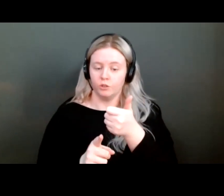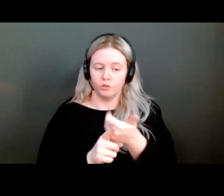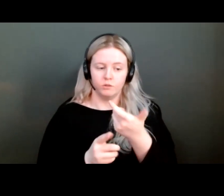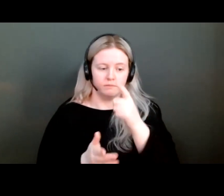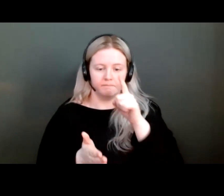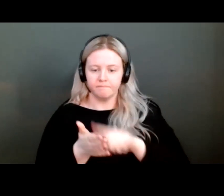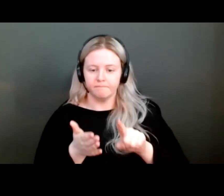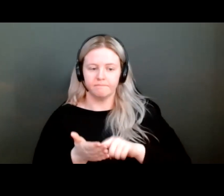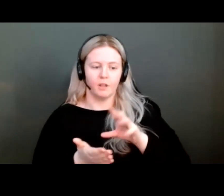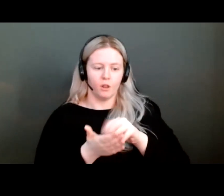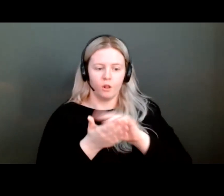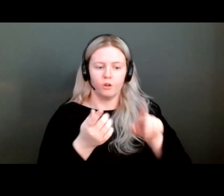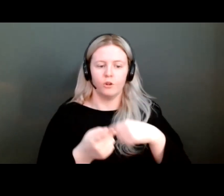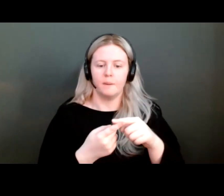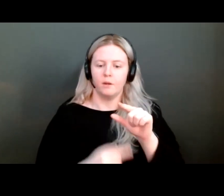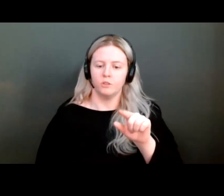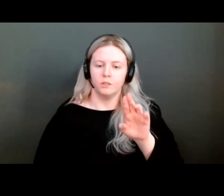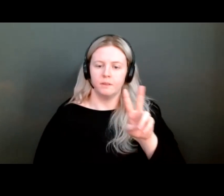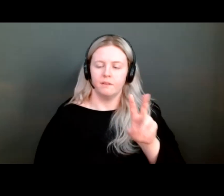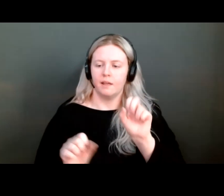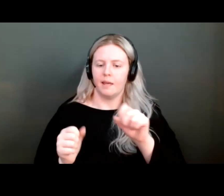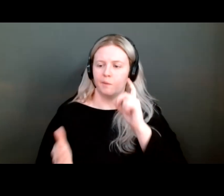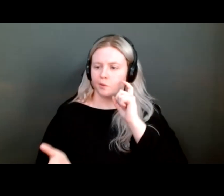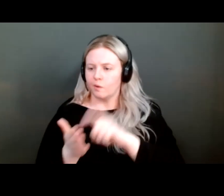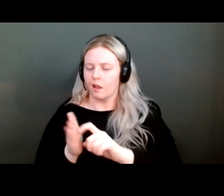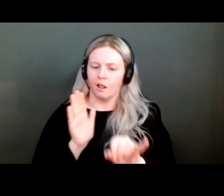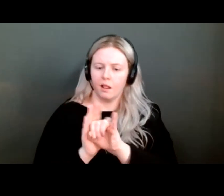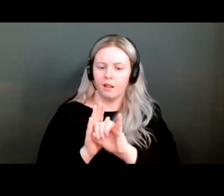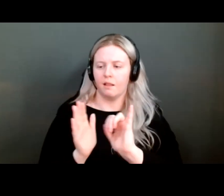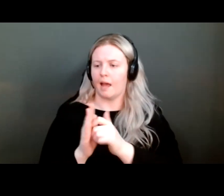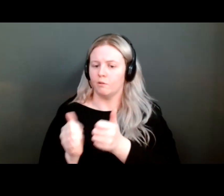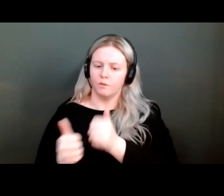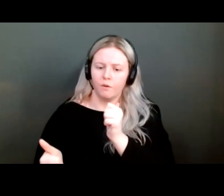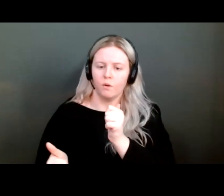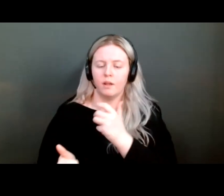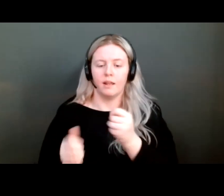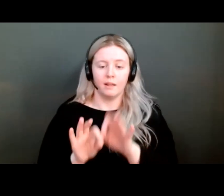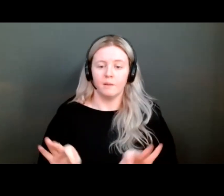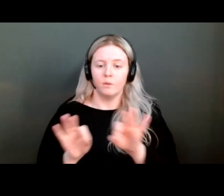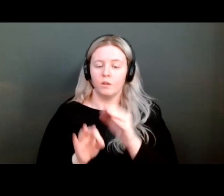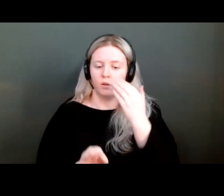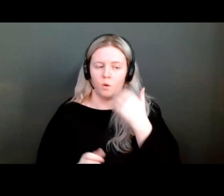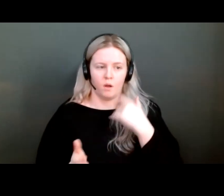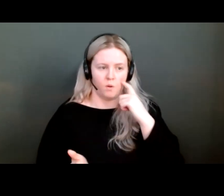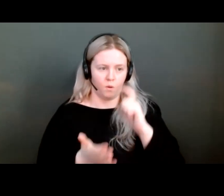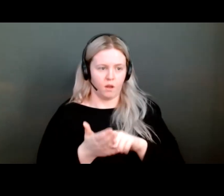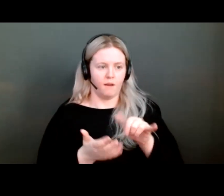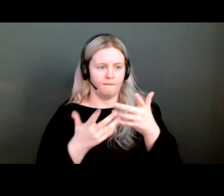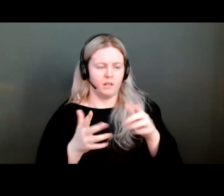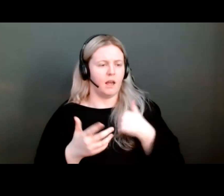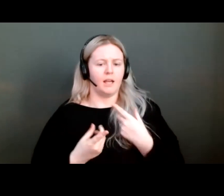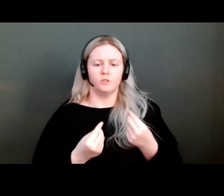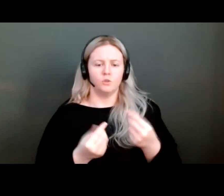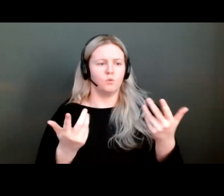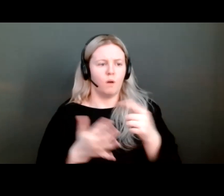gender-based violence, to recognize it, to prevent it, and most importantly, know what actions we can take and apply in our